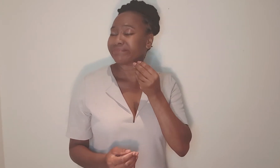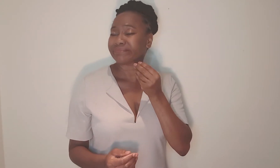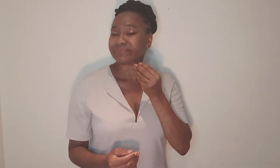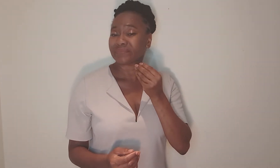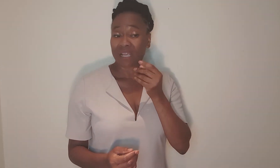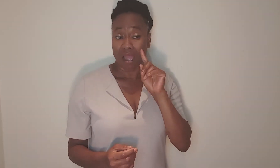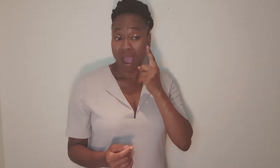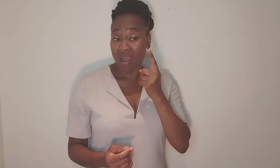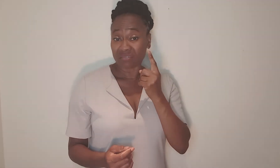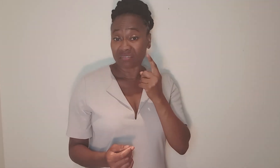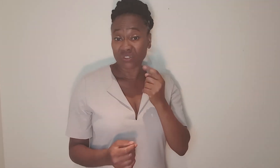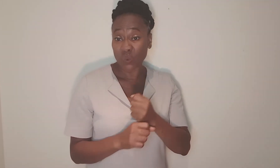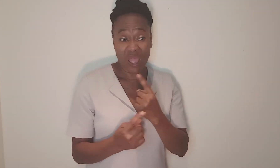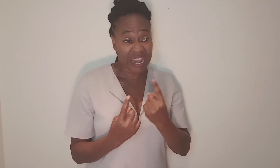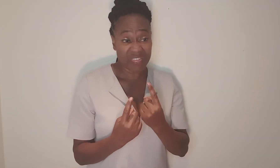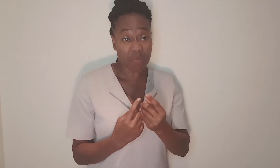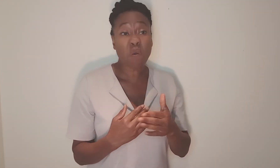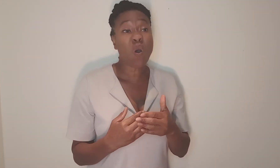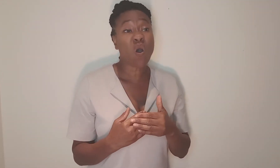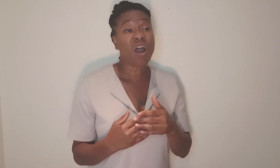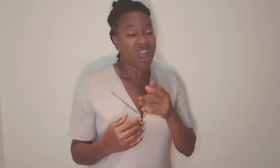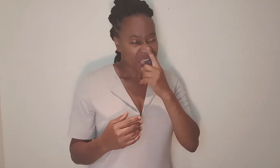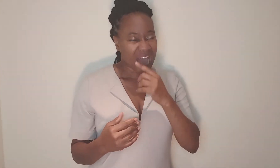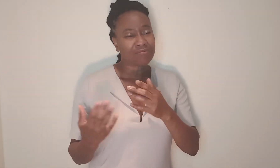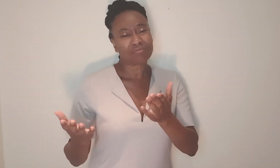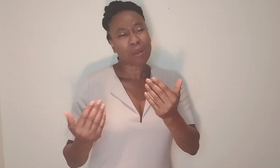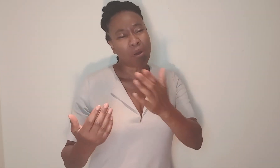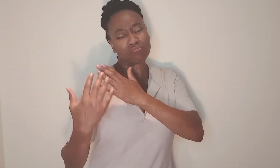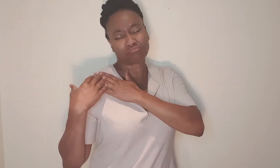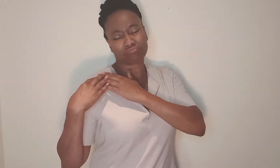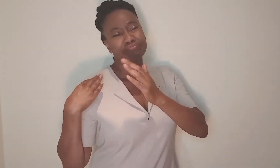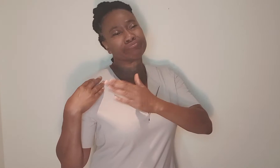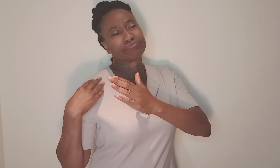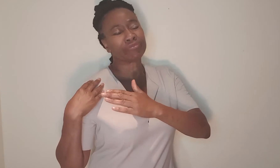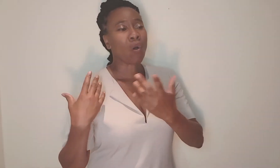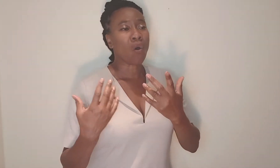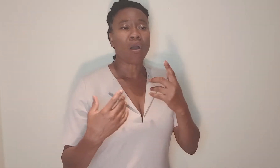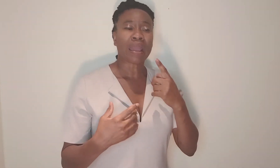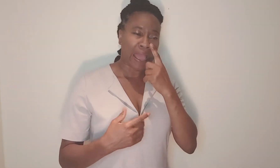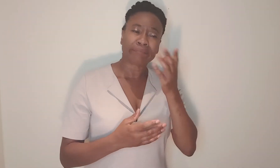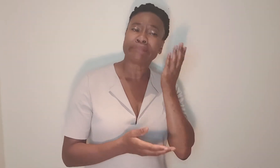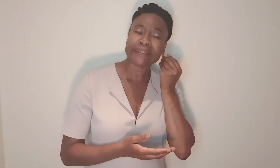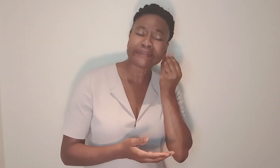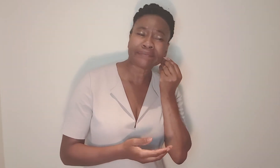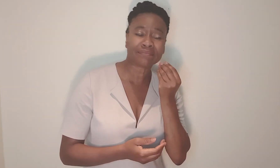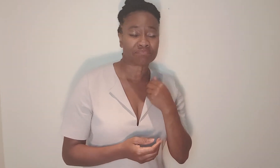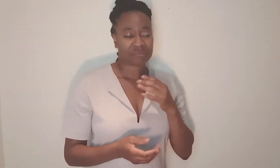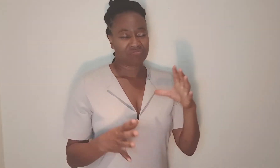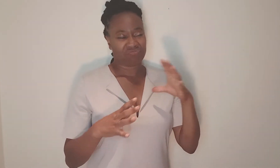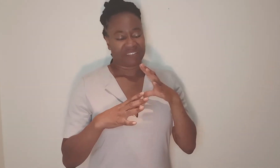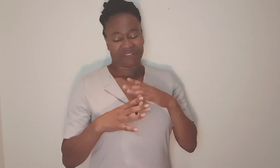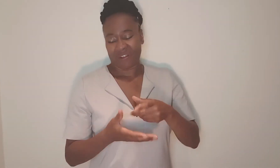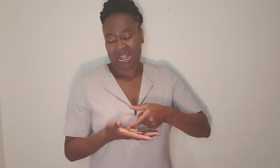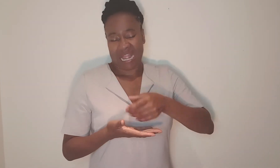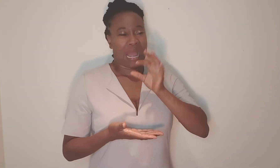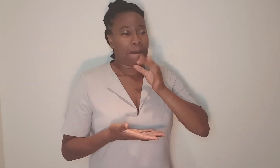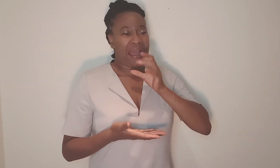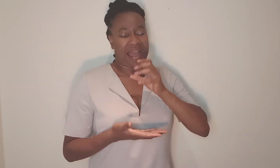things. About ready for a cuppa I am, and a Vicky. I like those coconut crumbles.